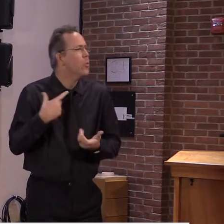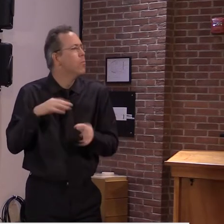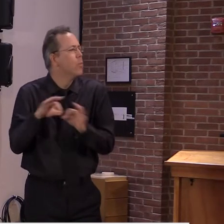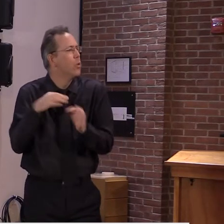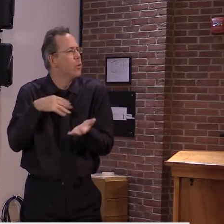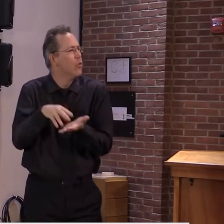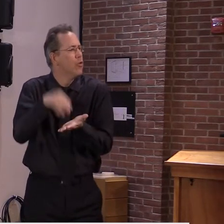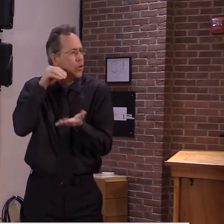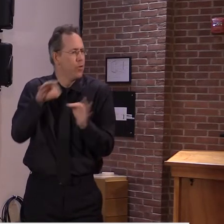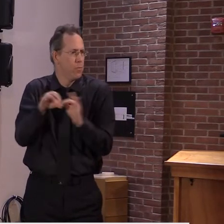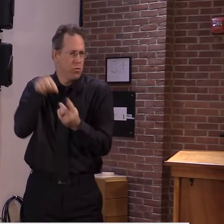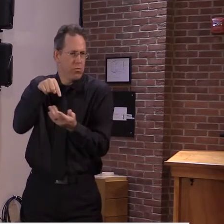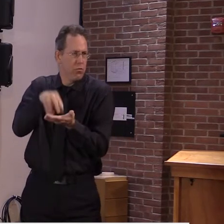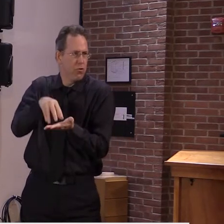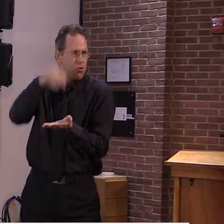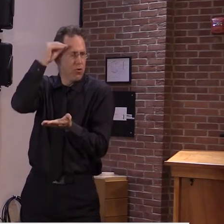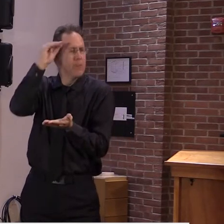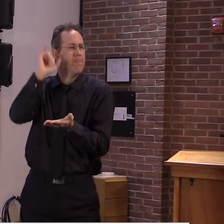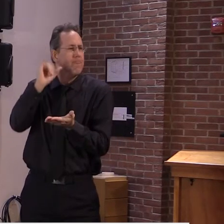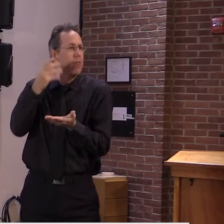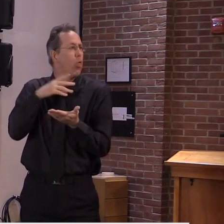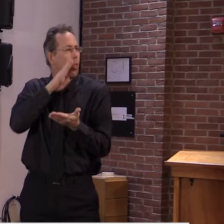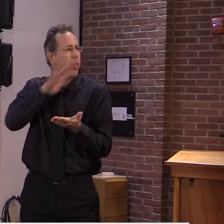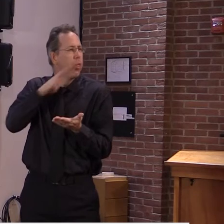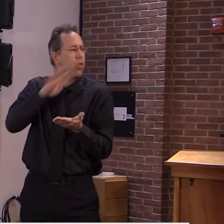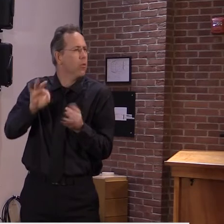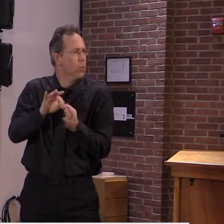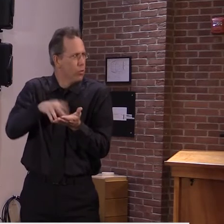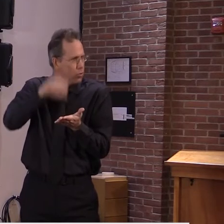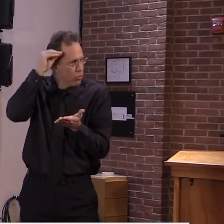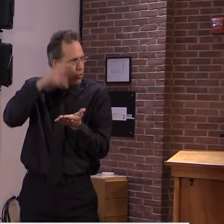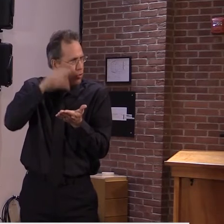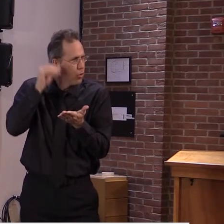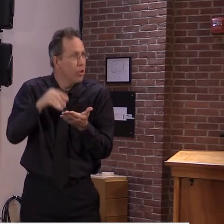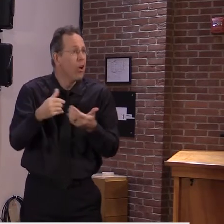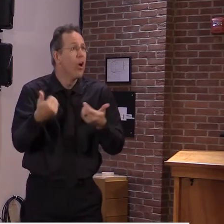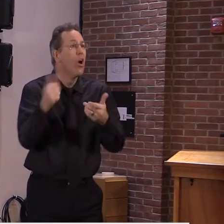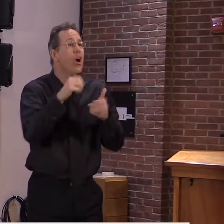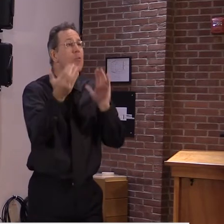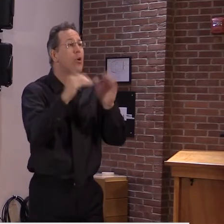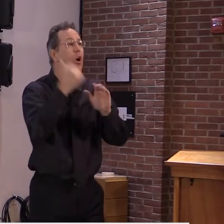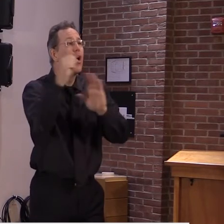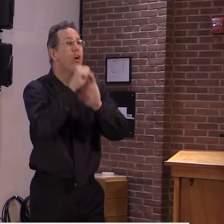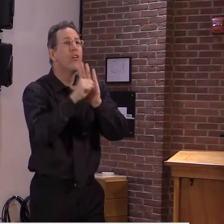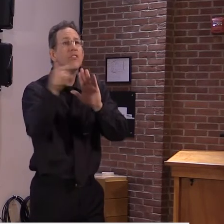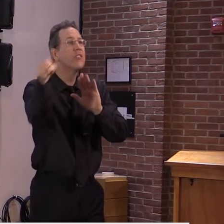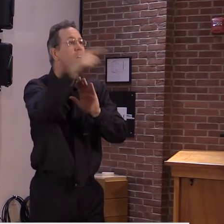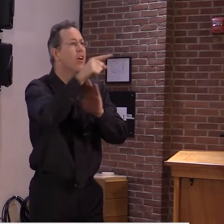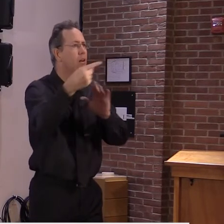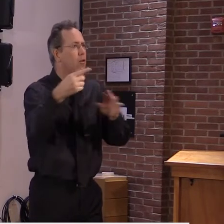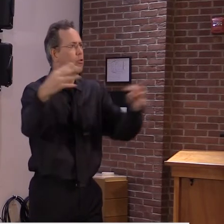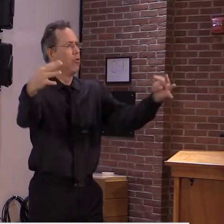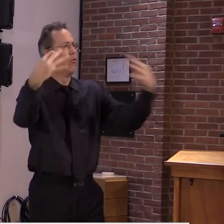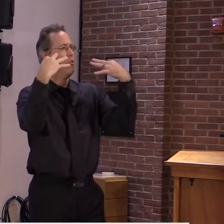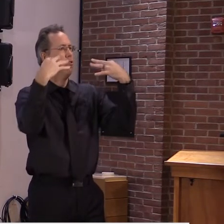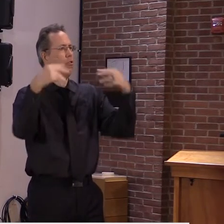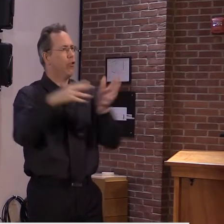it's due to Vermonters just being compliant, following the guidelines, the simple procedures. So